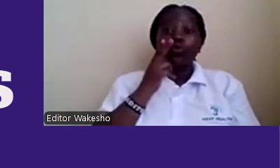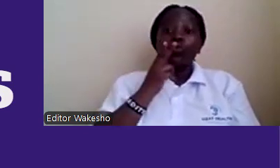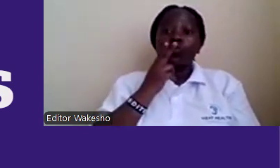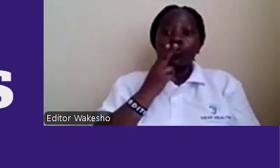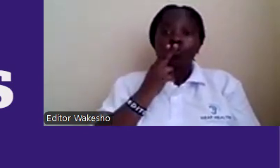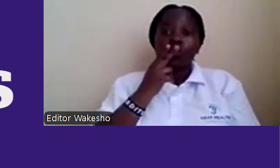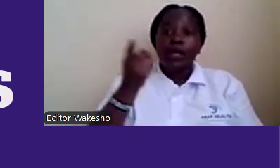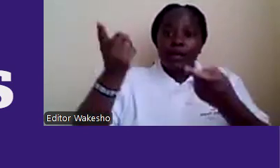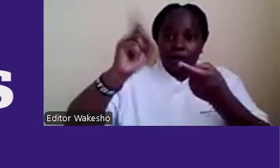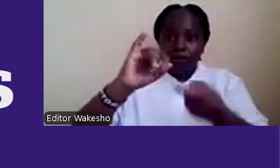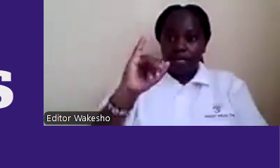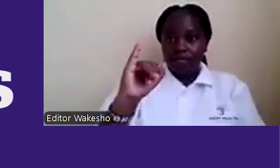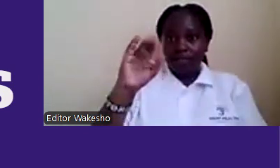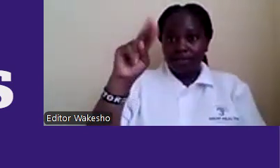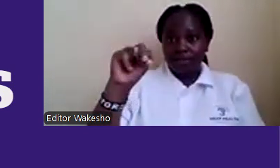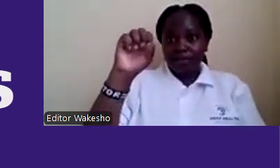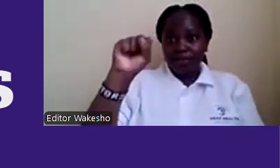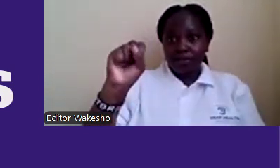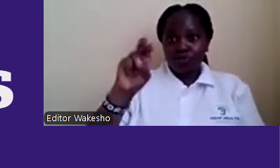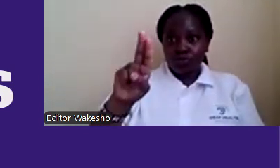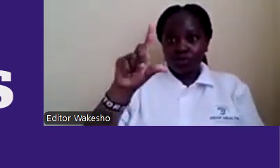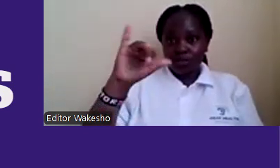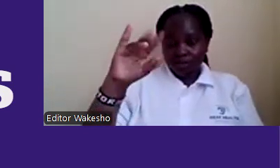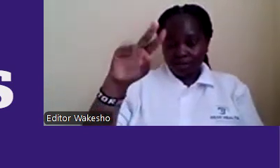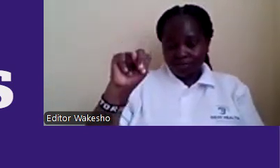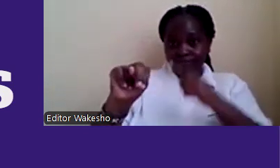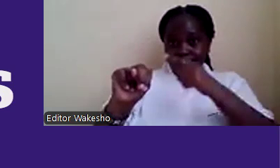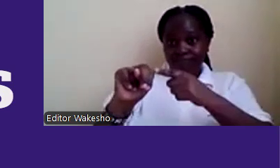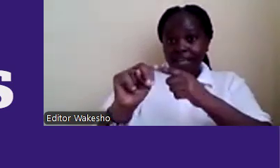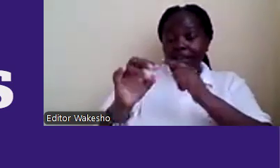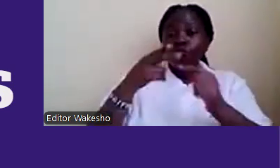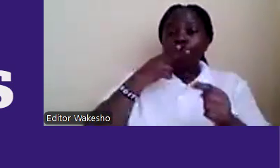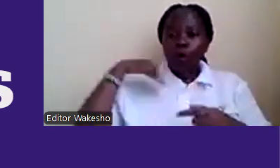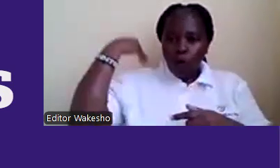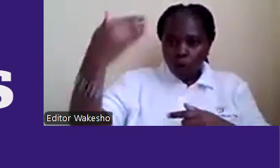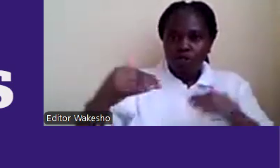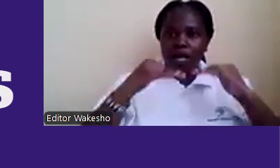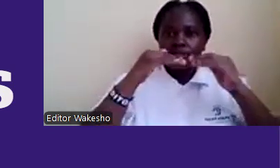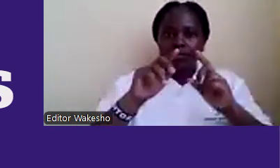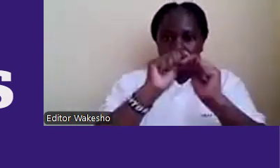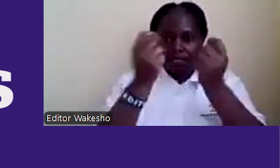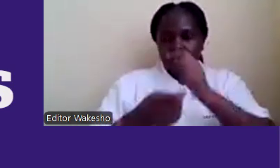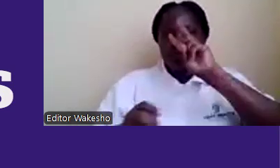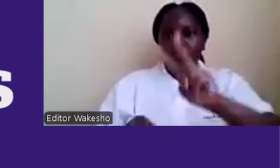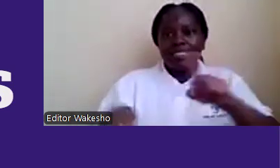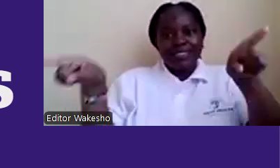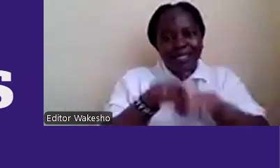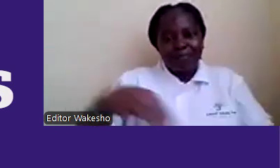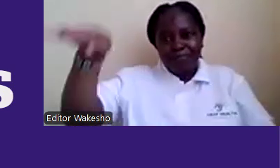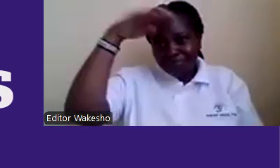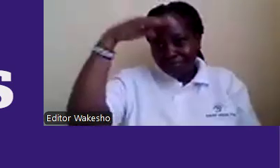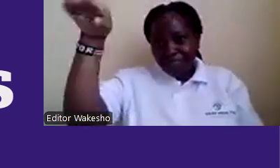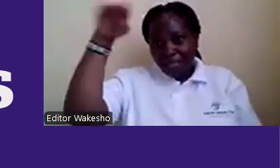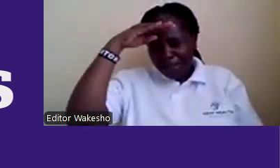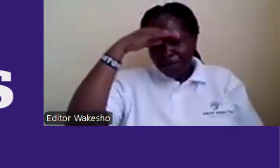insulin resistance, and this increases the risk of type 2 diabetes. Limiting alcohol intake, so excess alcohol can also lead to